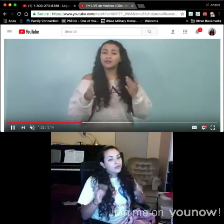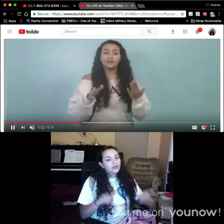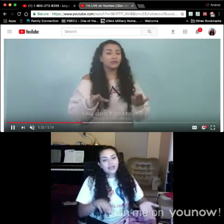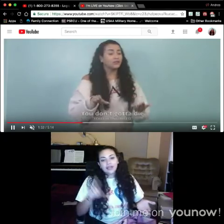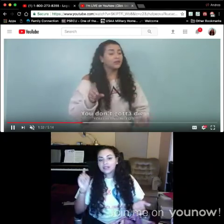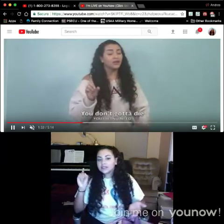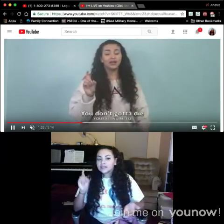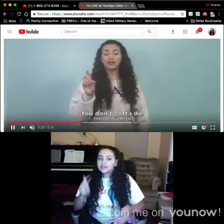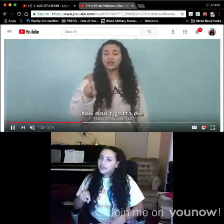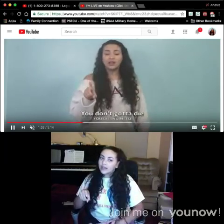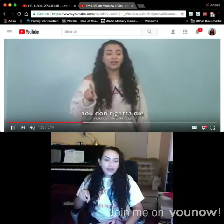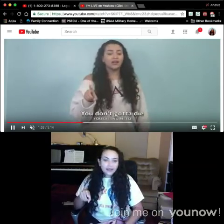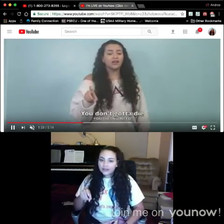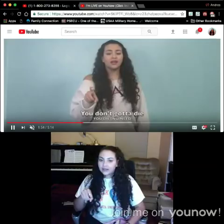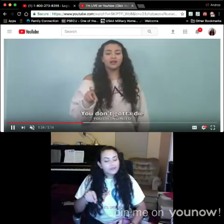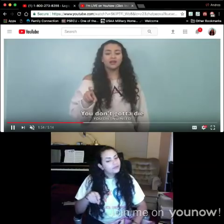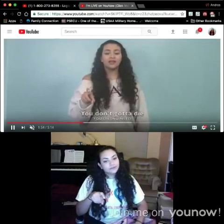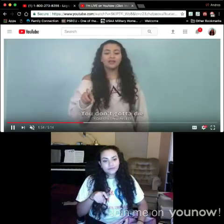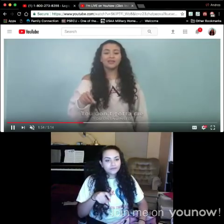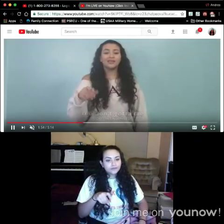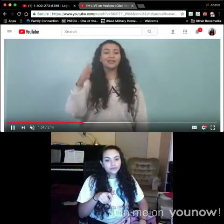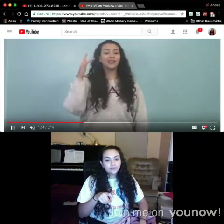You don't gotta die.